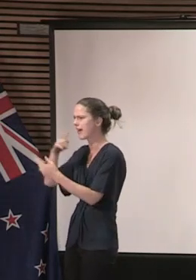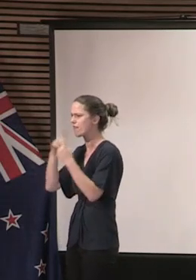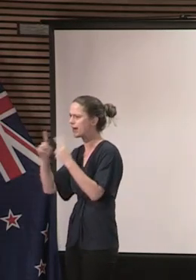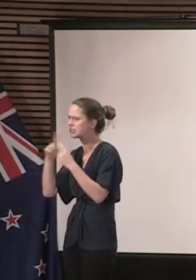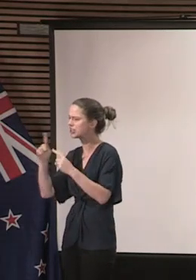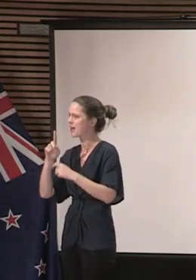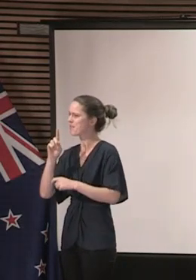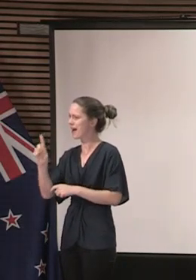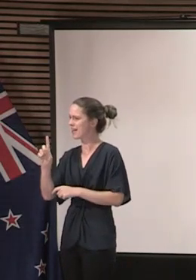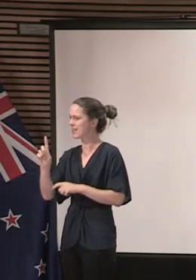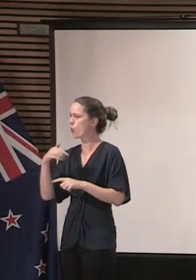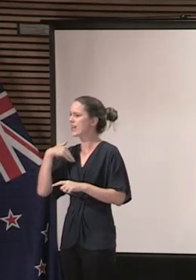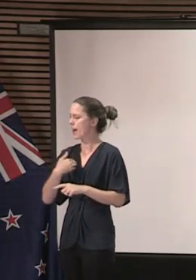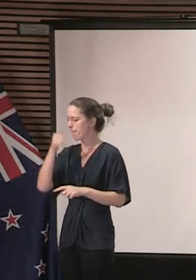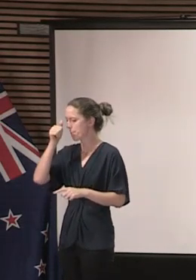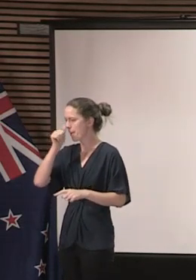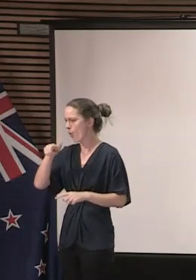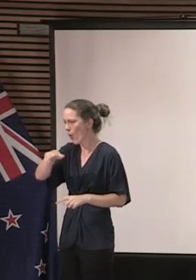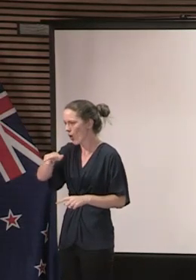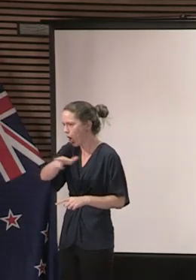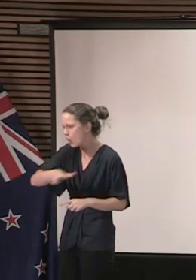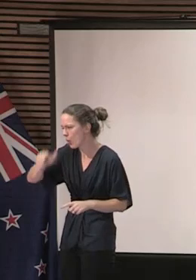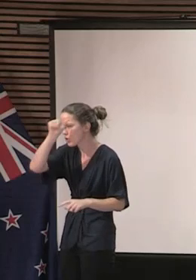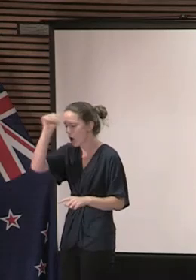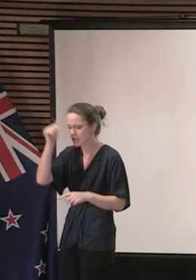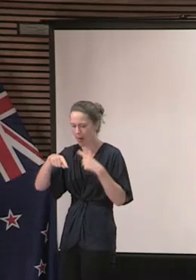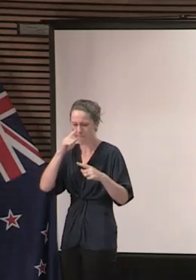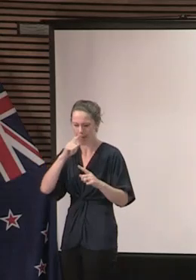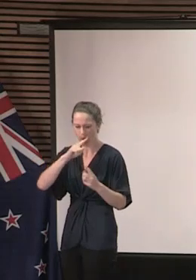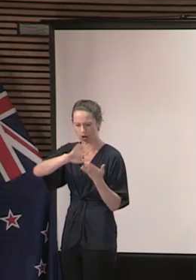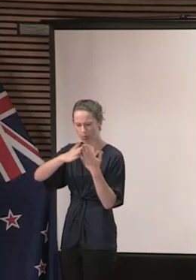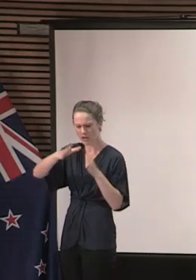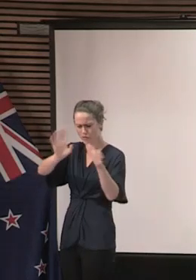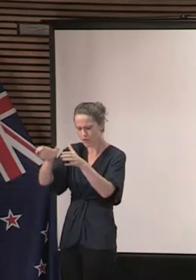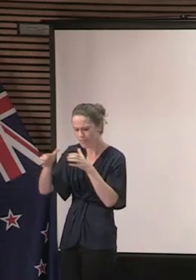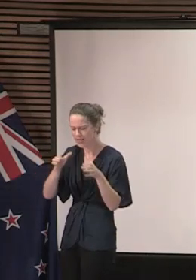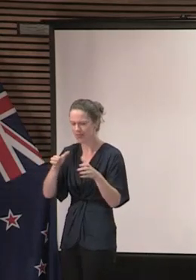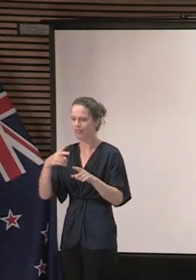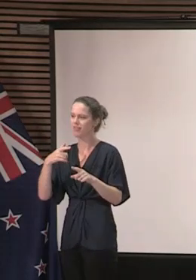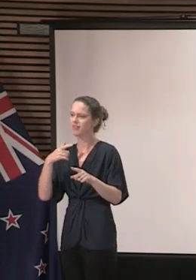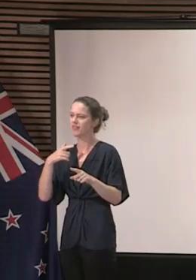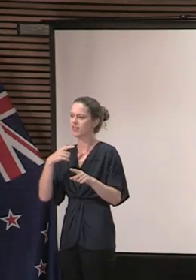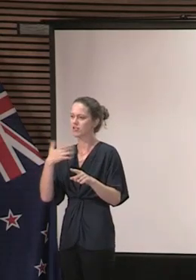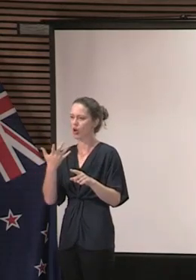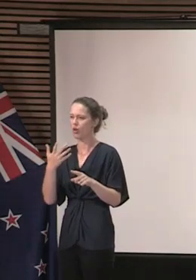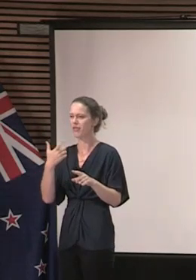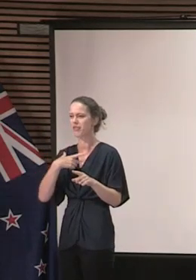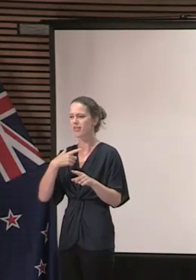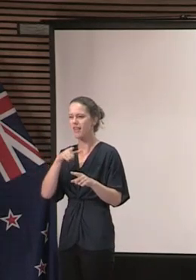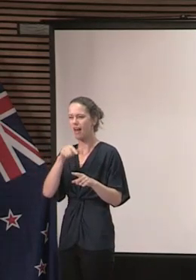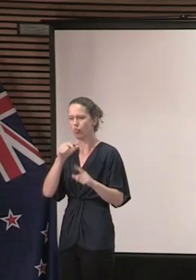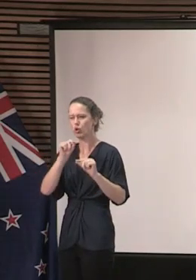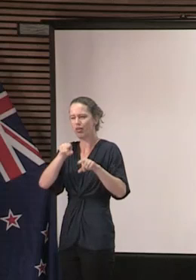important, but unless you have that local knowledge on the ground about places, about people, about community groups, it makes your contact tracing less successful.